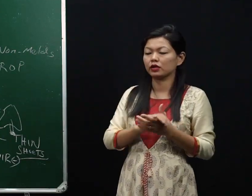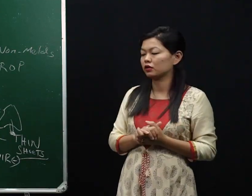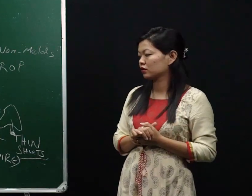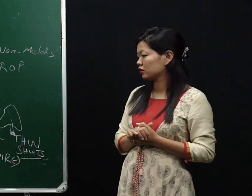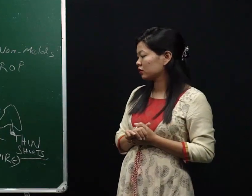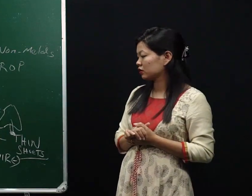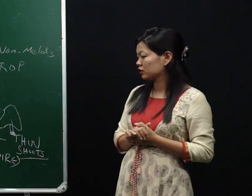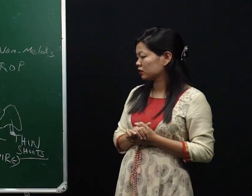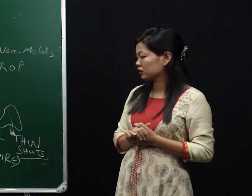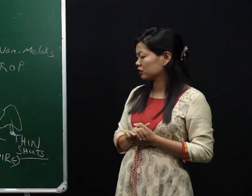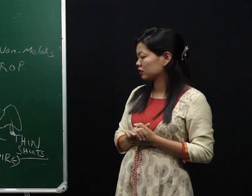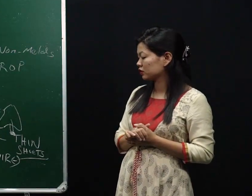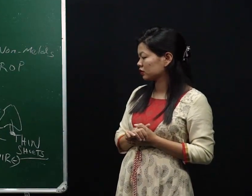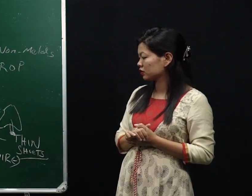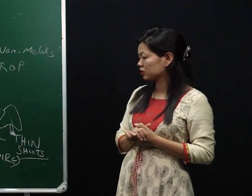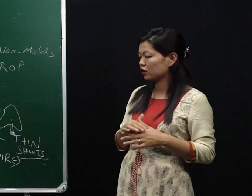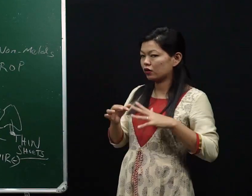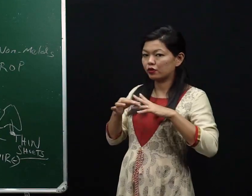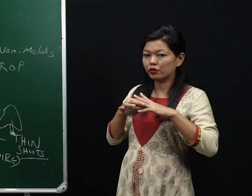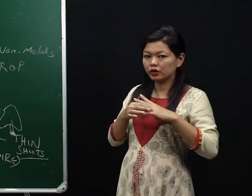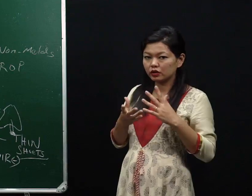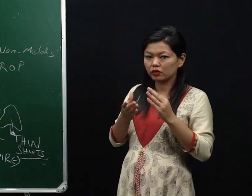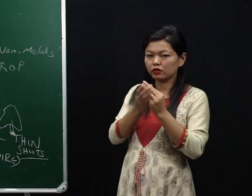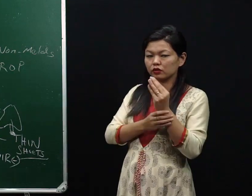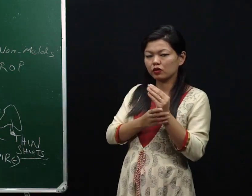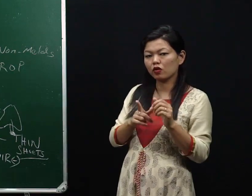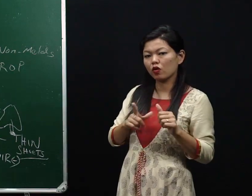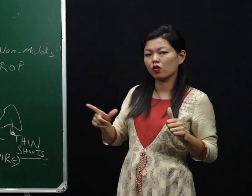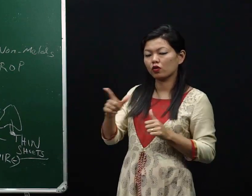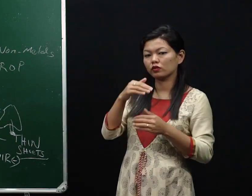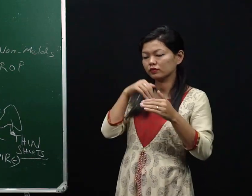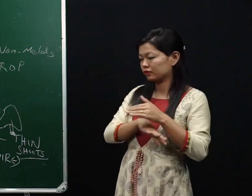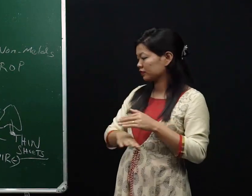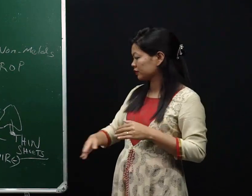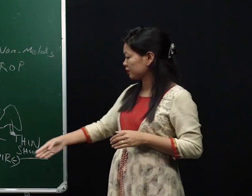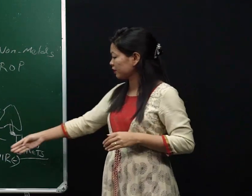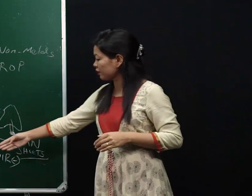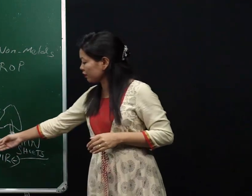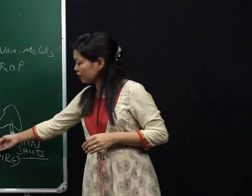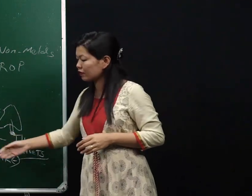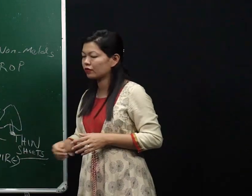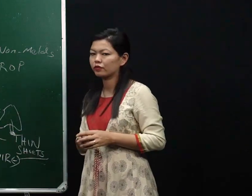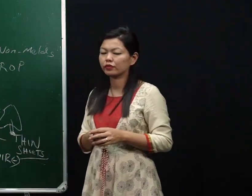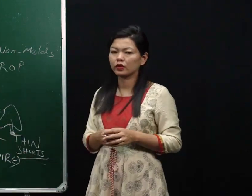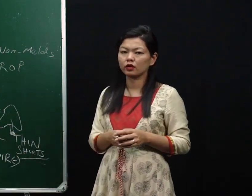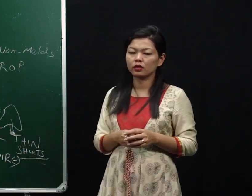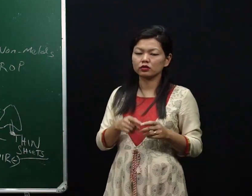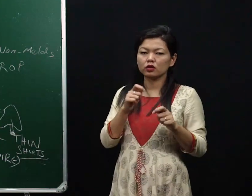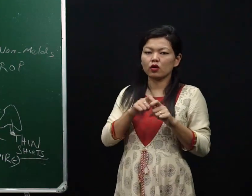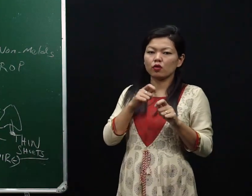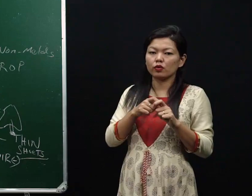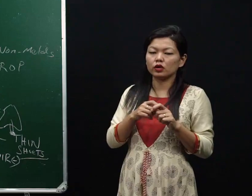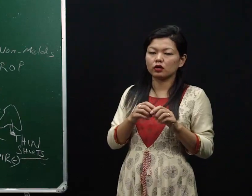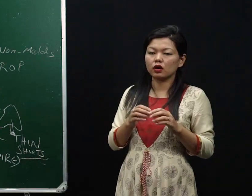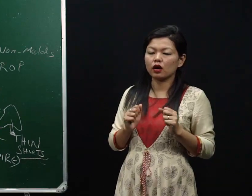where they can be drawn into a wire. And how is this possible? First, they have to melt. And then after